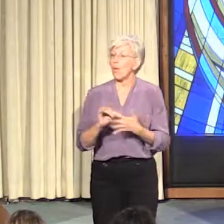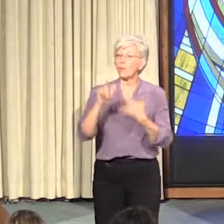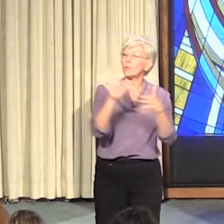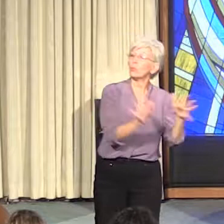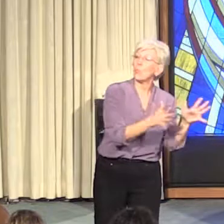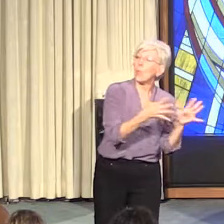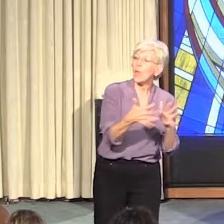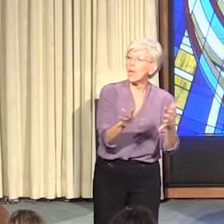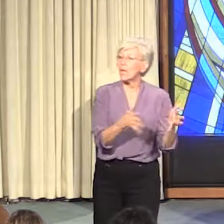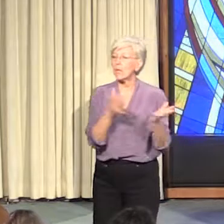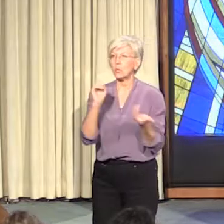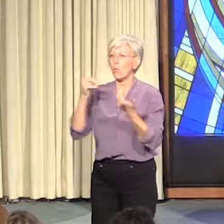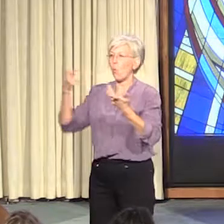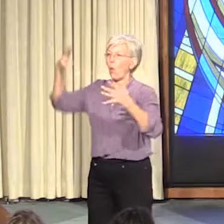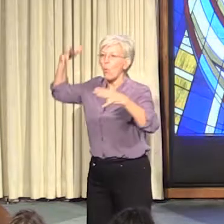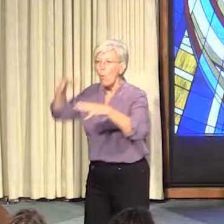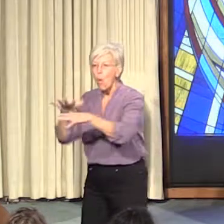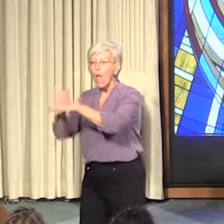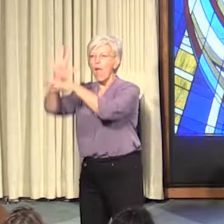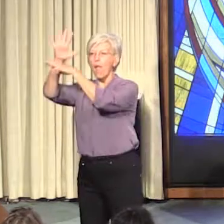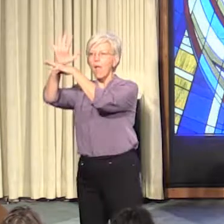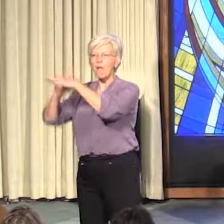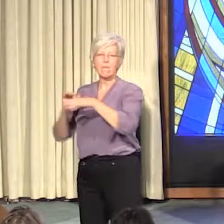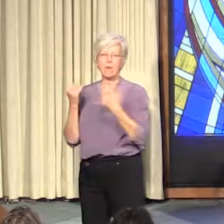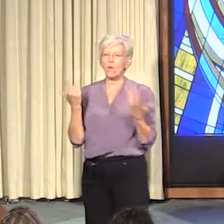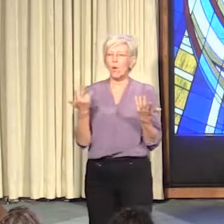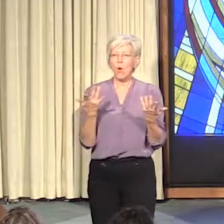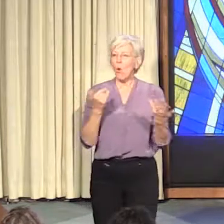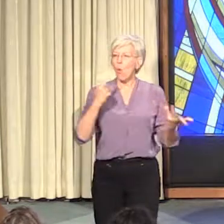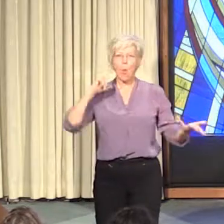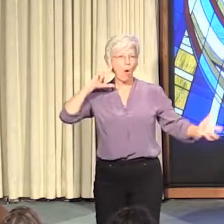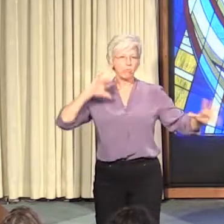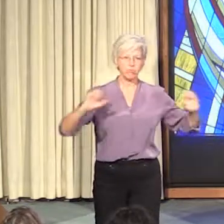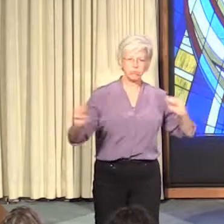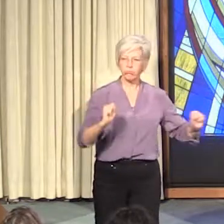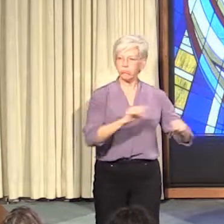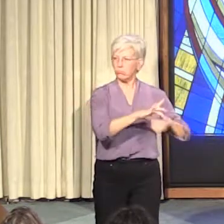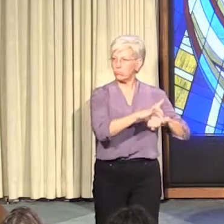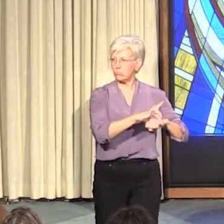wind or wave or the earth shaking under our feet.